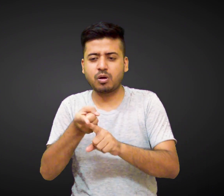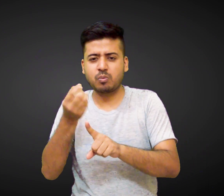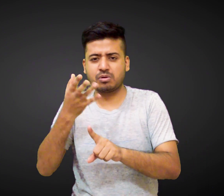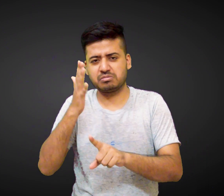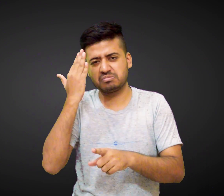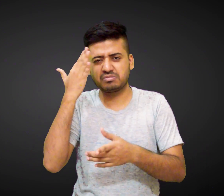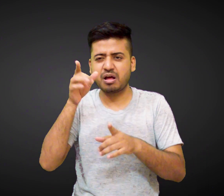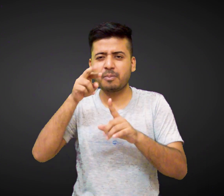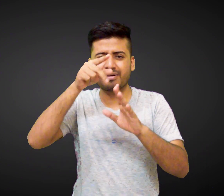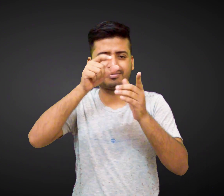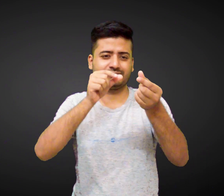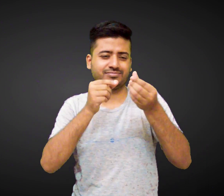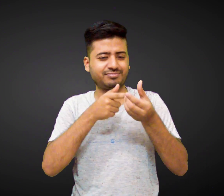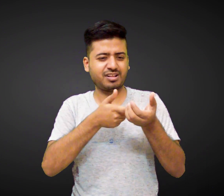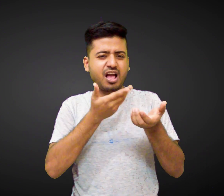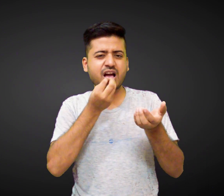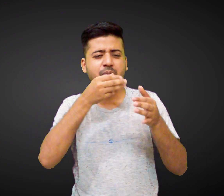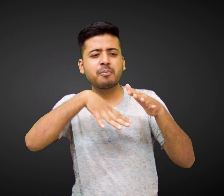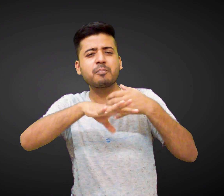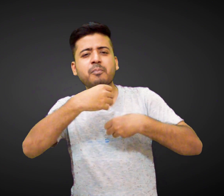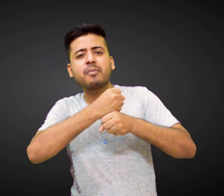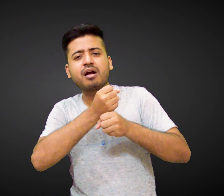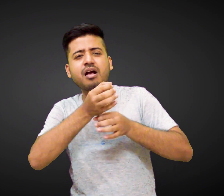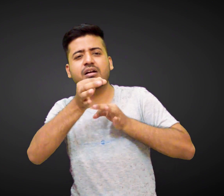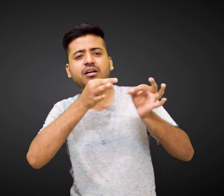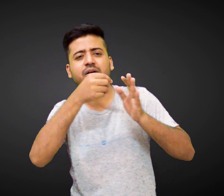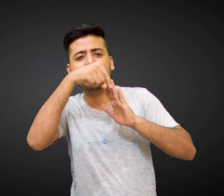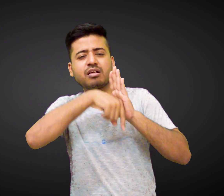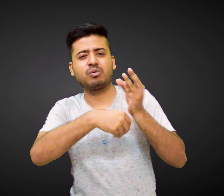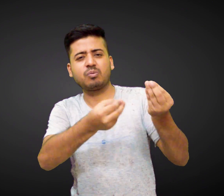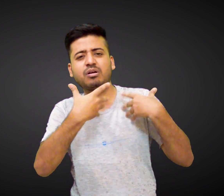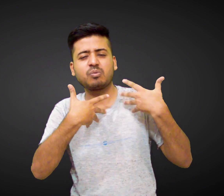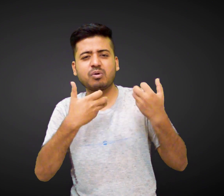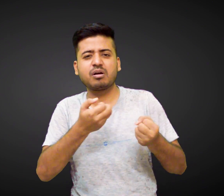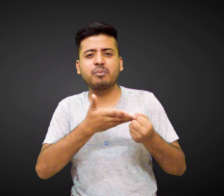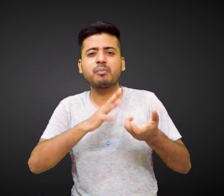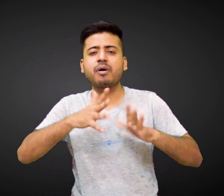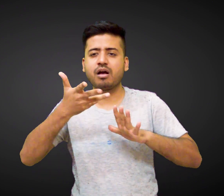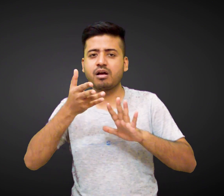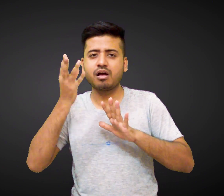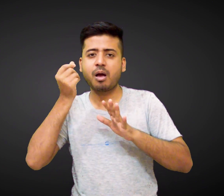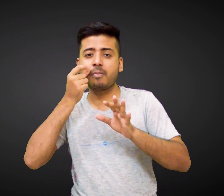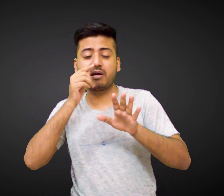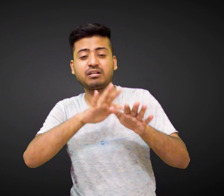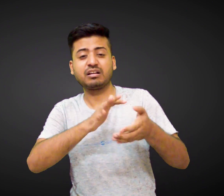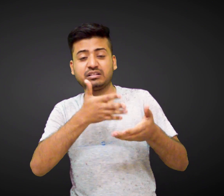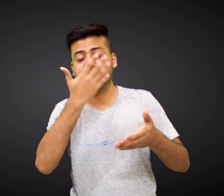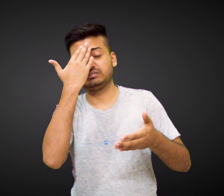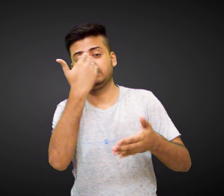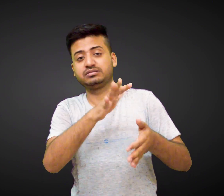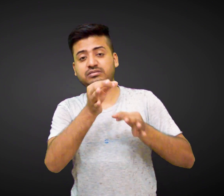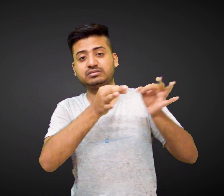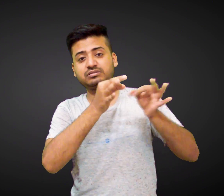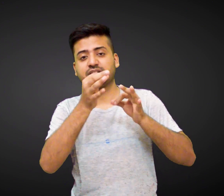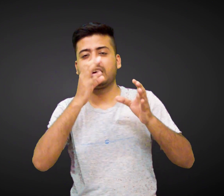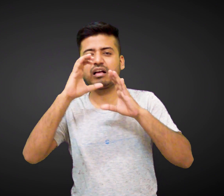ignore, learn. This part clearly states that learn individuals should not be excluded or disregarded when it comes to accessing